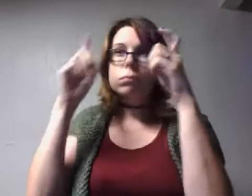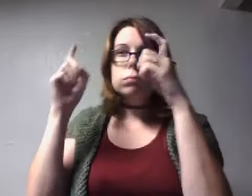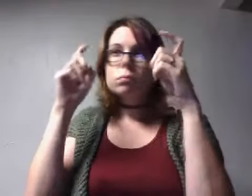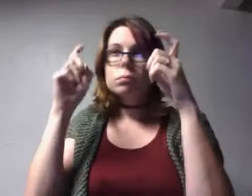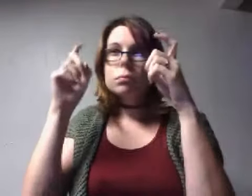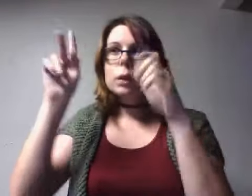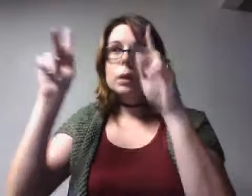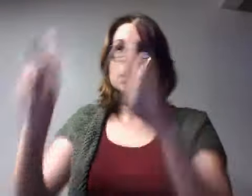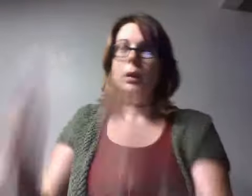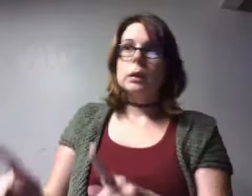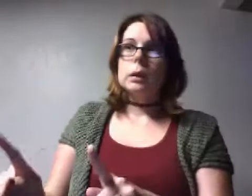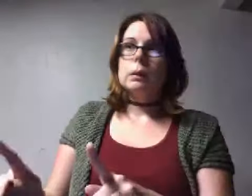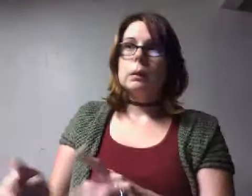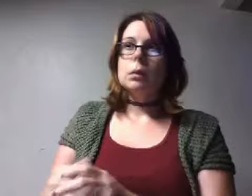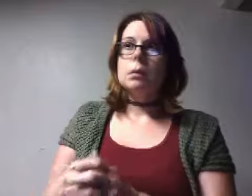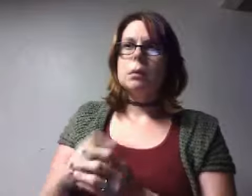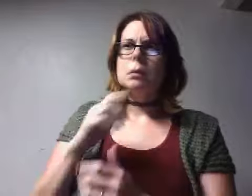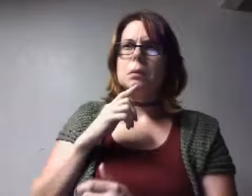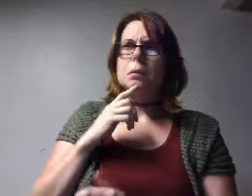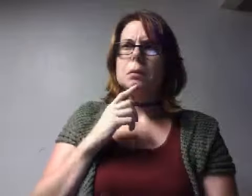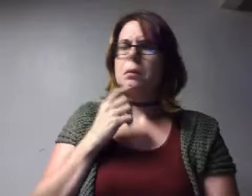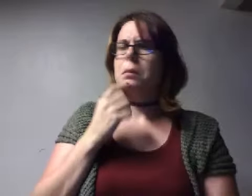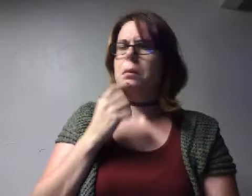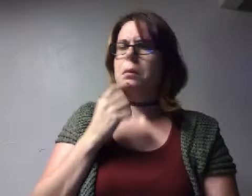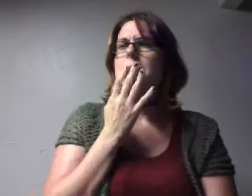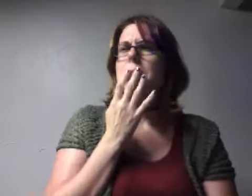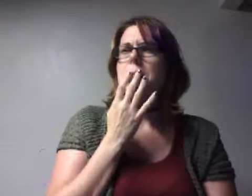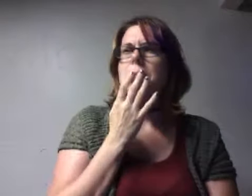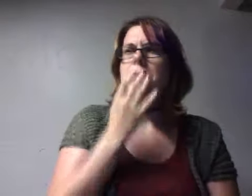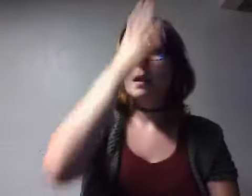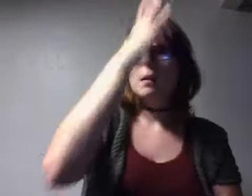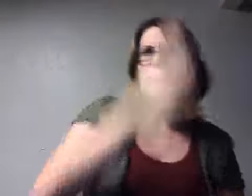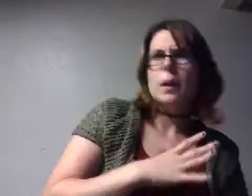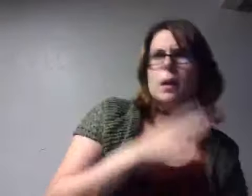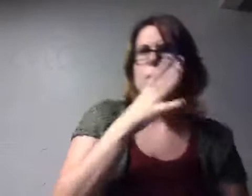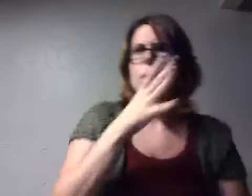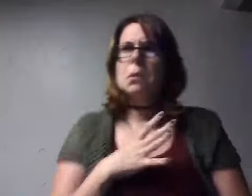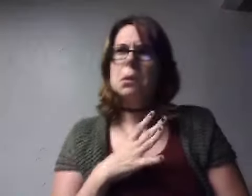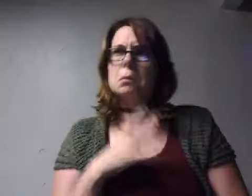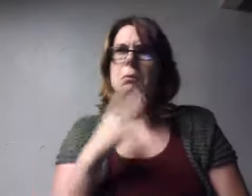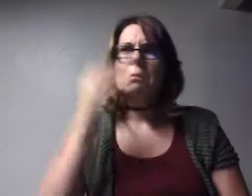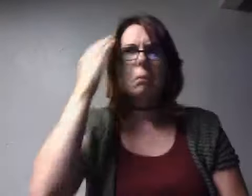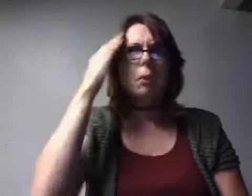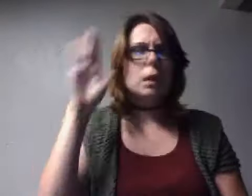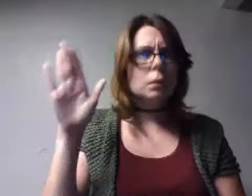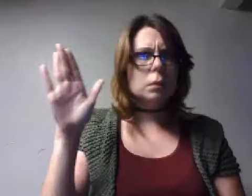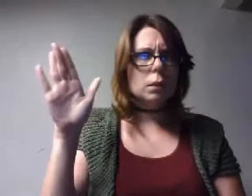And the reason I do that is when I go to show these photographs, the person will come up to view the photograph,